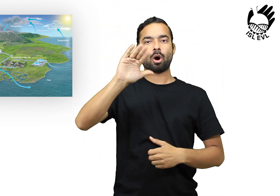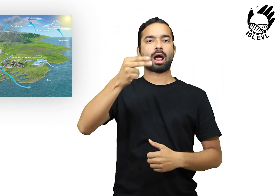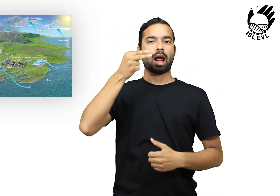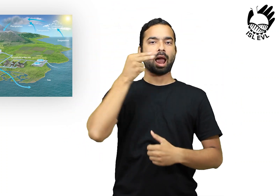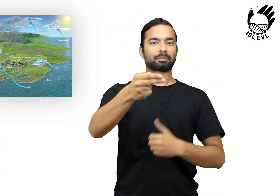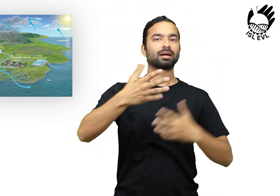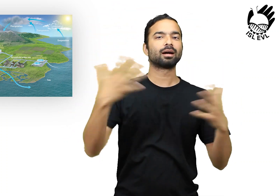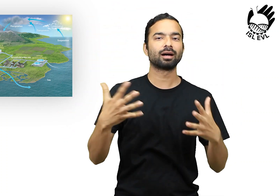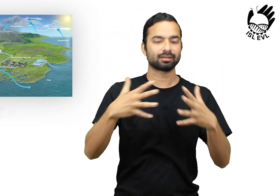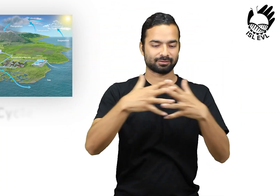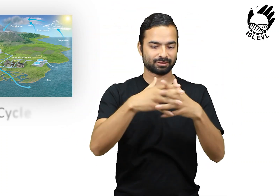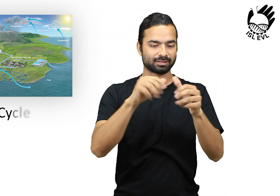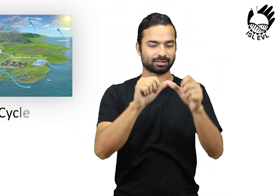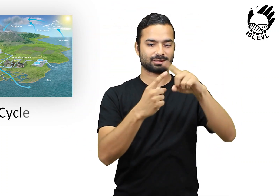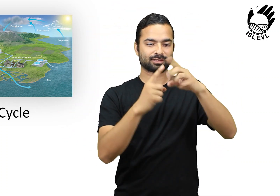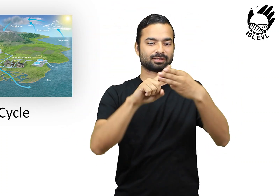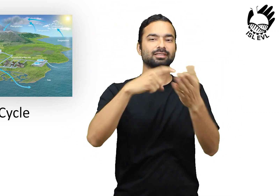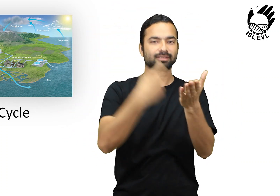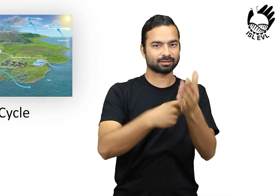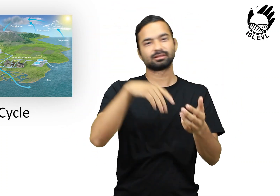called the water cycle.